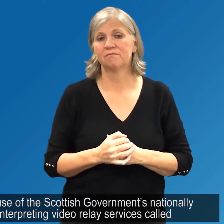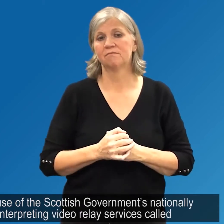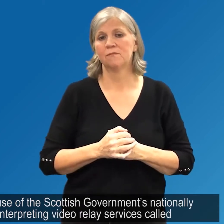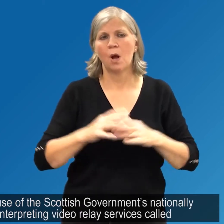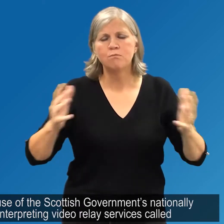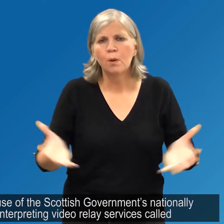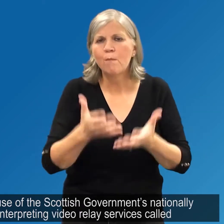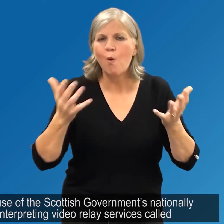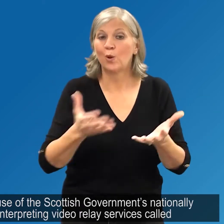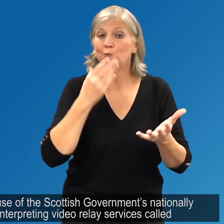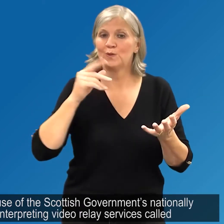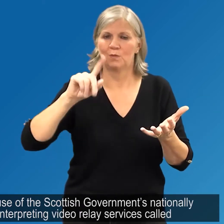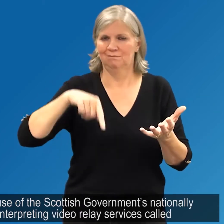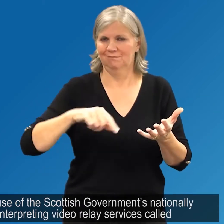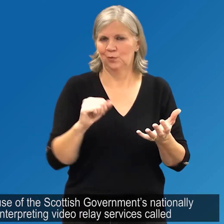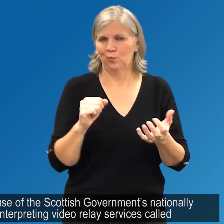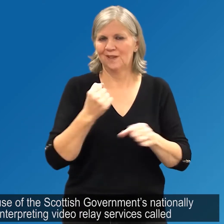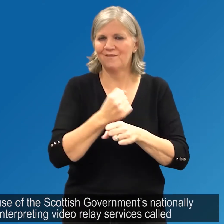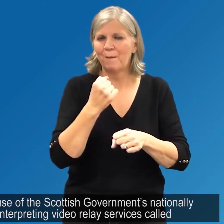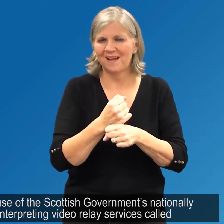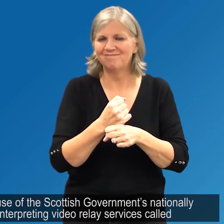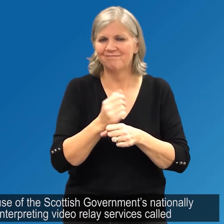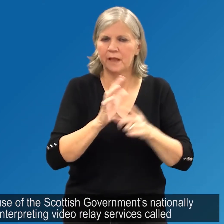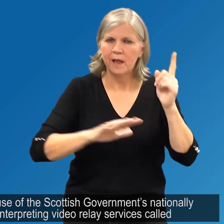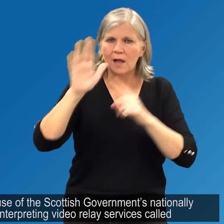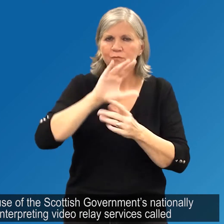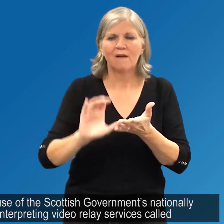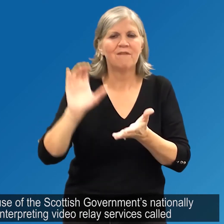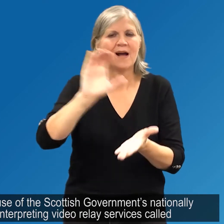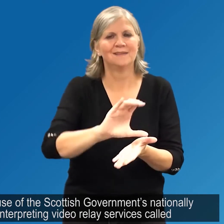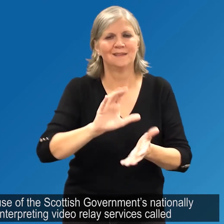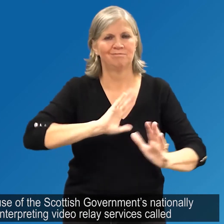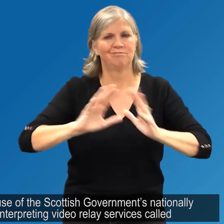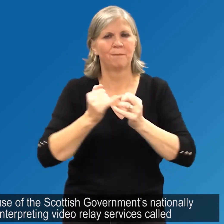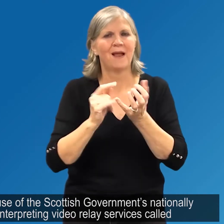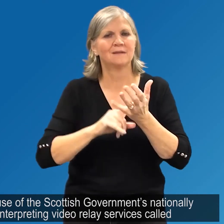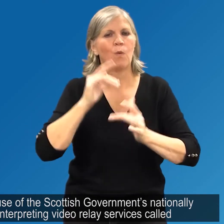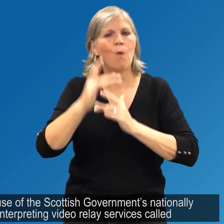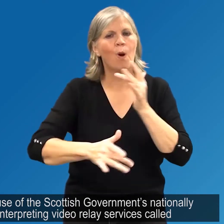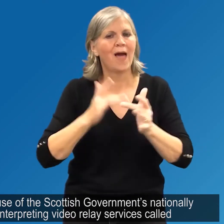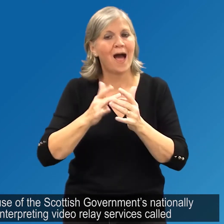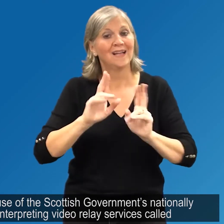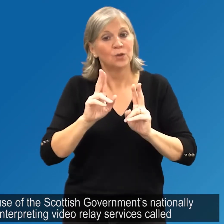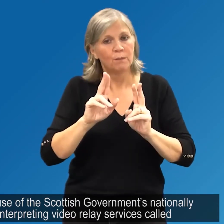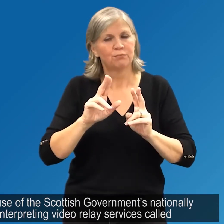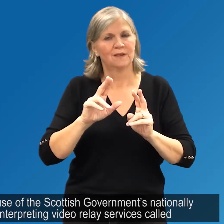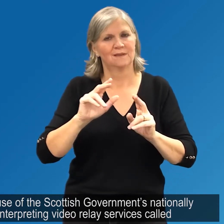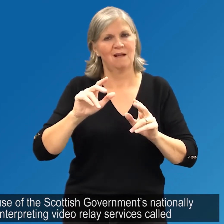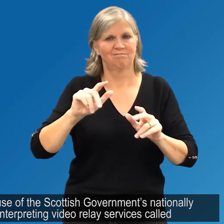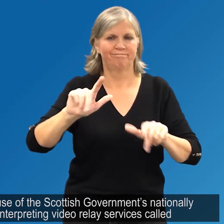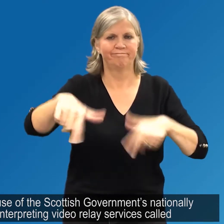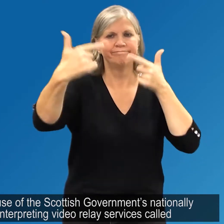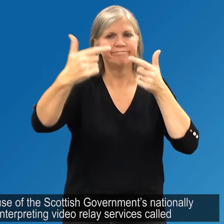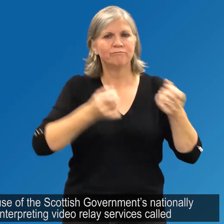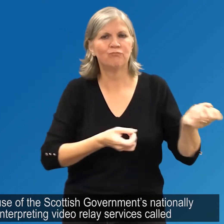Action 3. Promote the use of Scottish Government's nationally funded BSL online interpreting video relay services